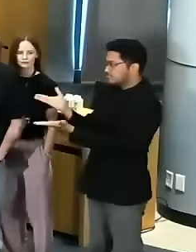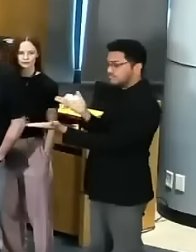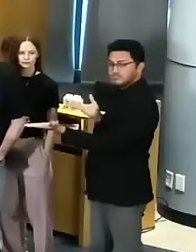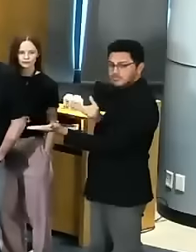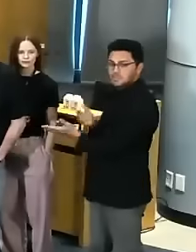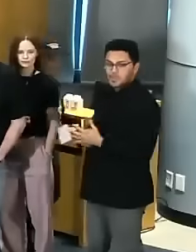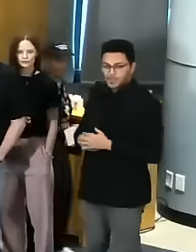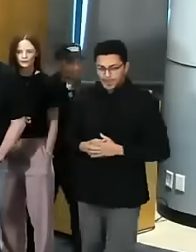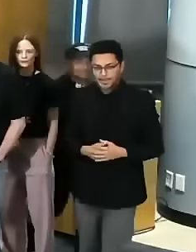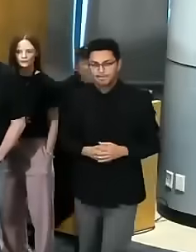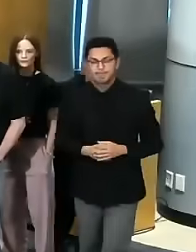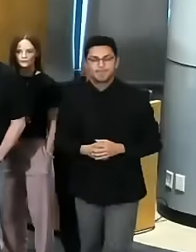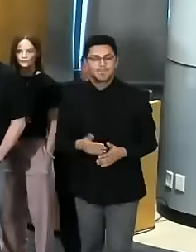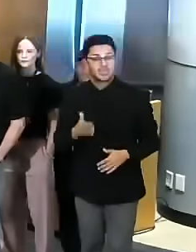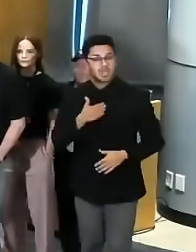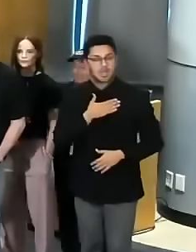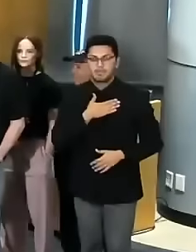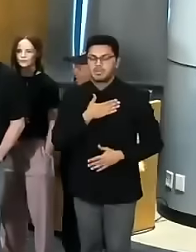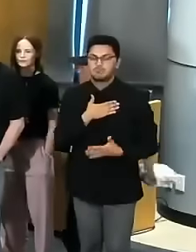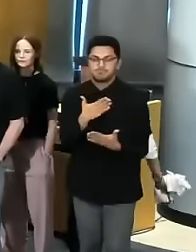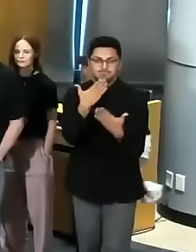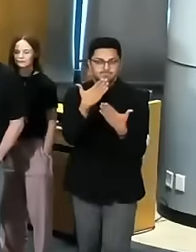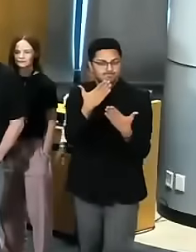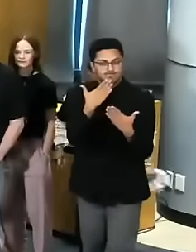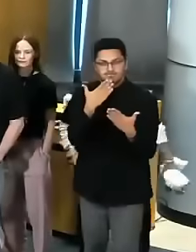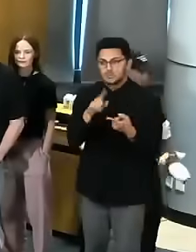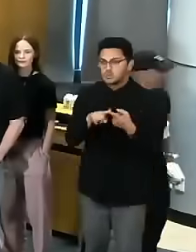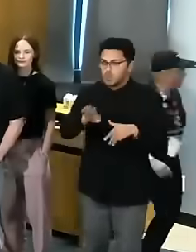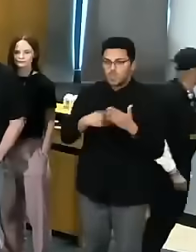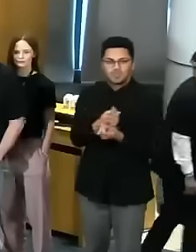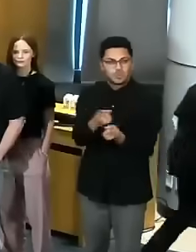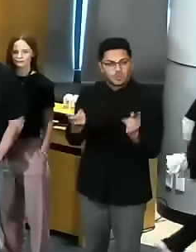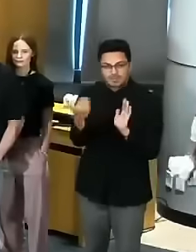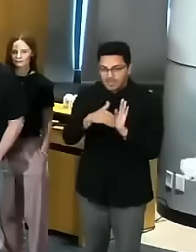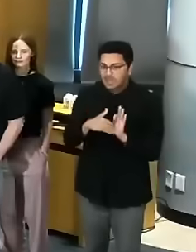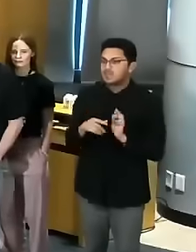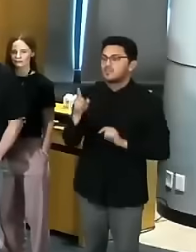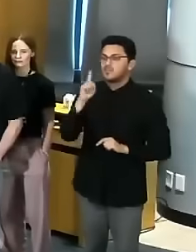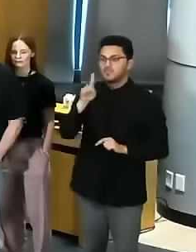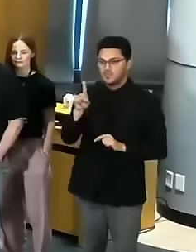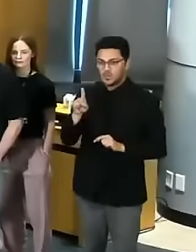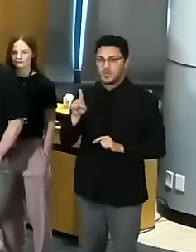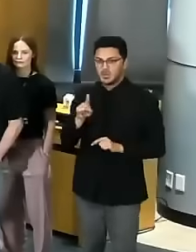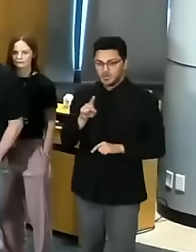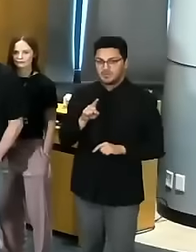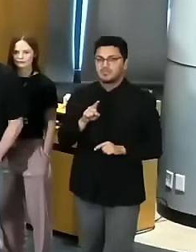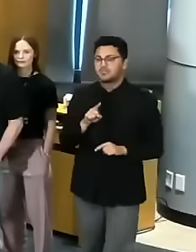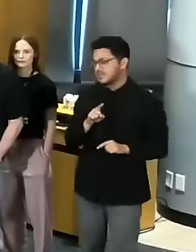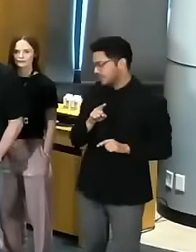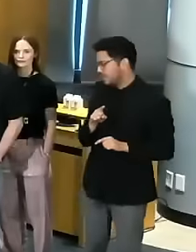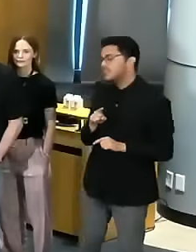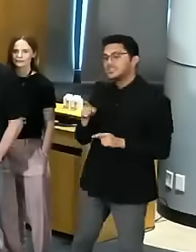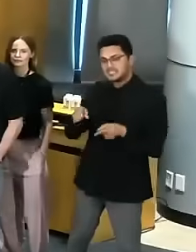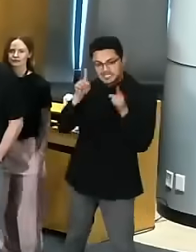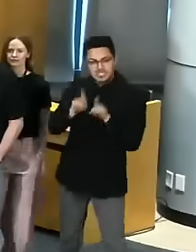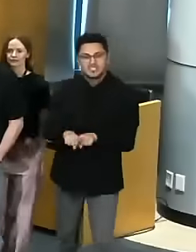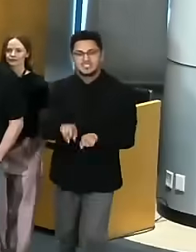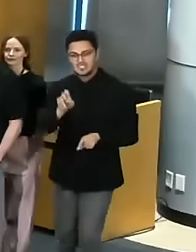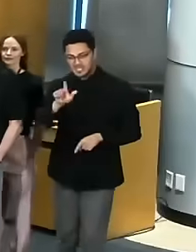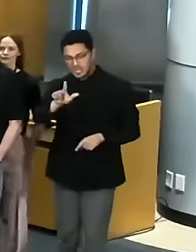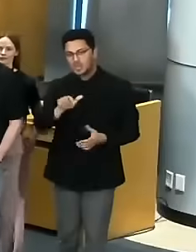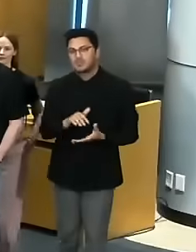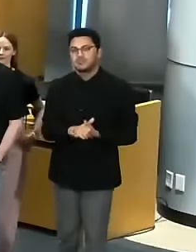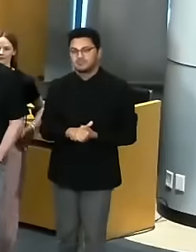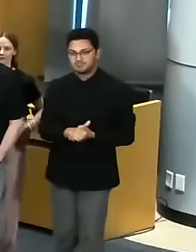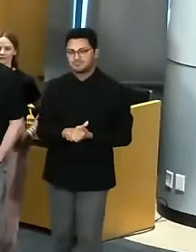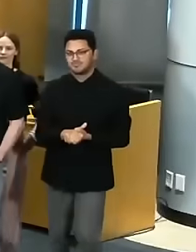us here. My sincerest thanks again to all of you for this most remarkable deal. Now let's talk for a moment